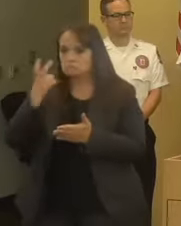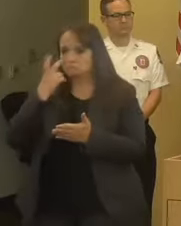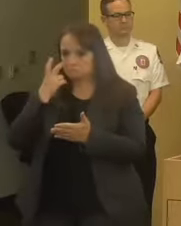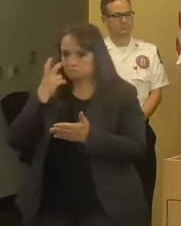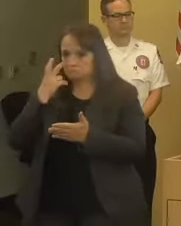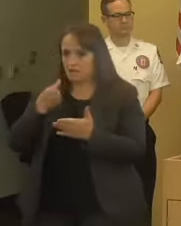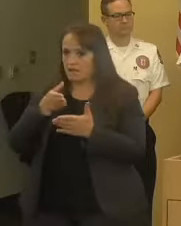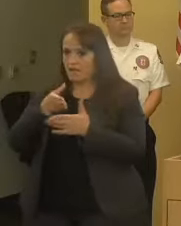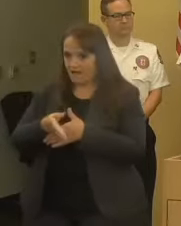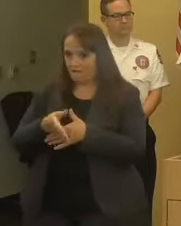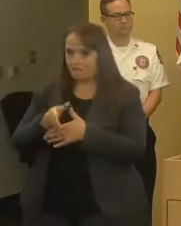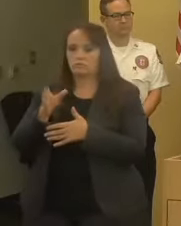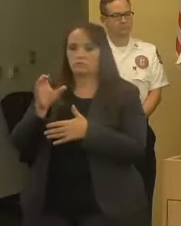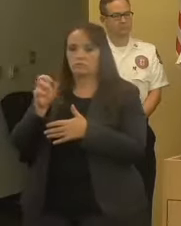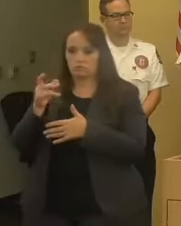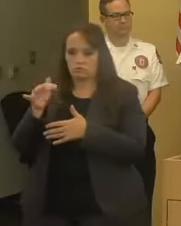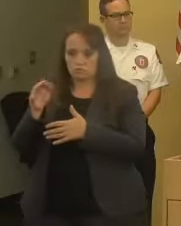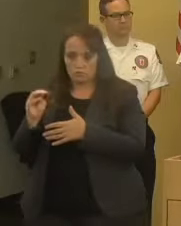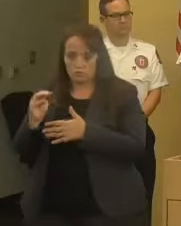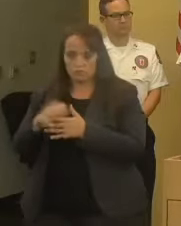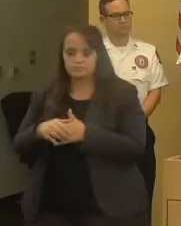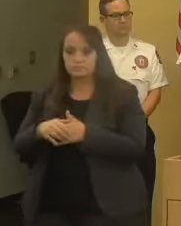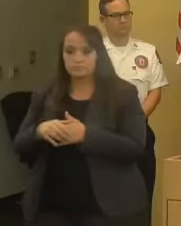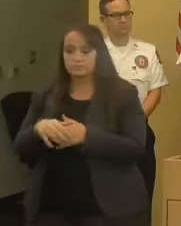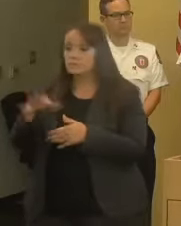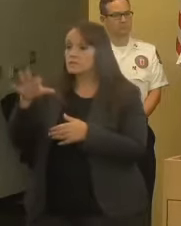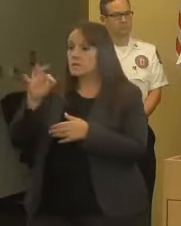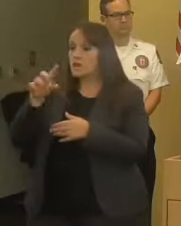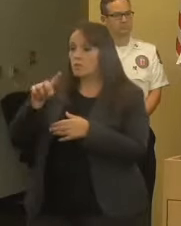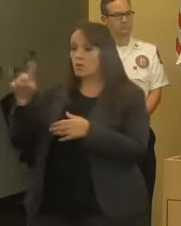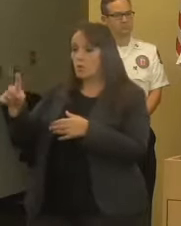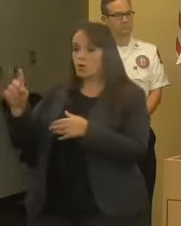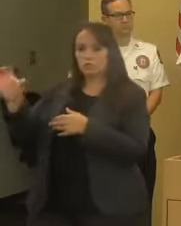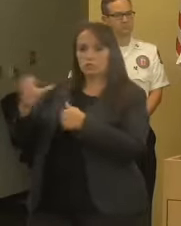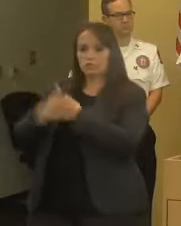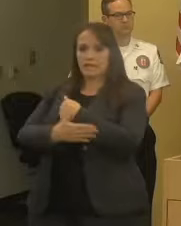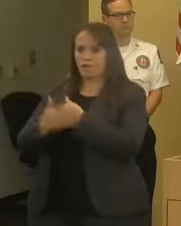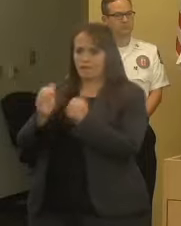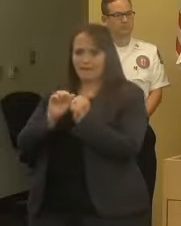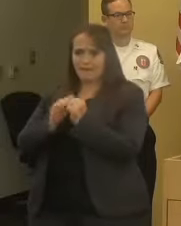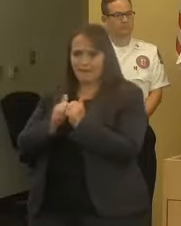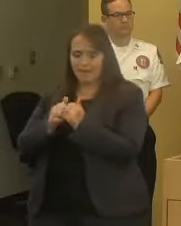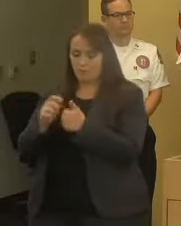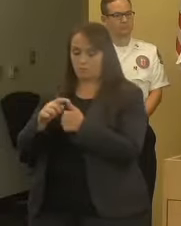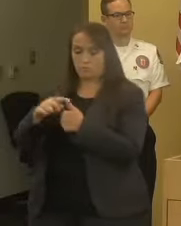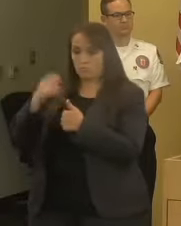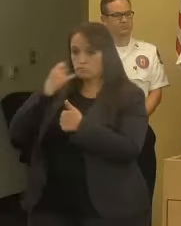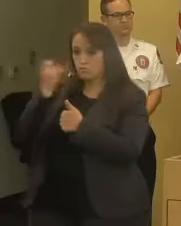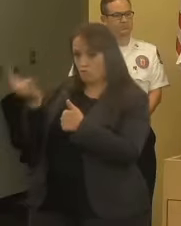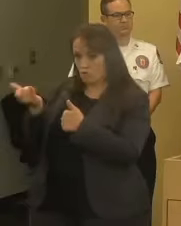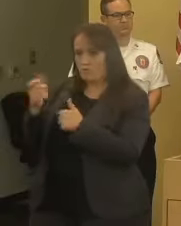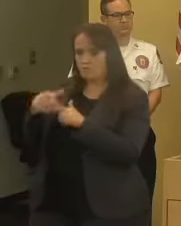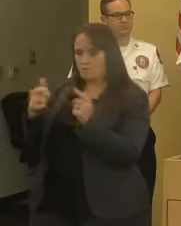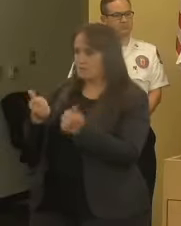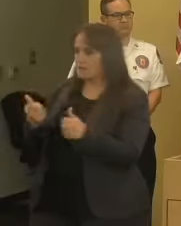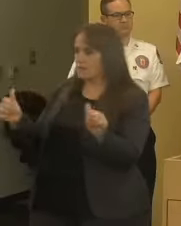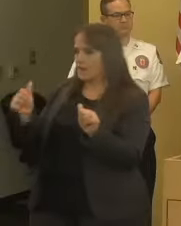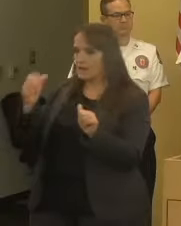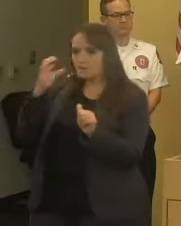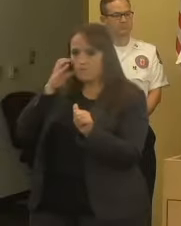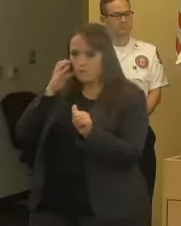There are three ways you can contact 911 in Charleston County. You can call 911 from any